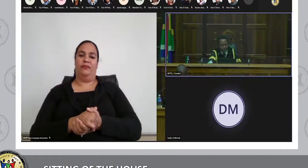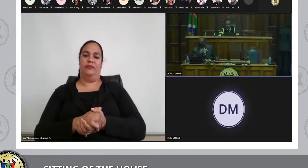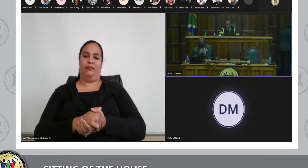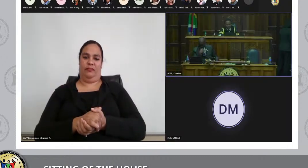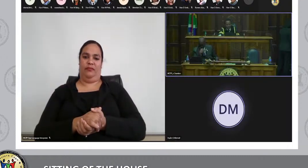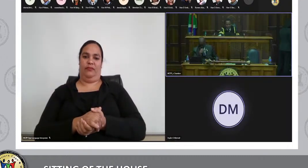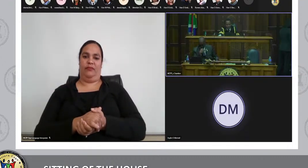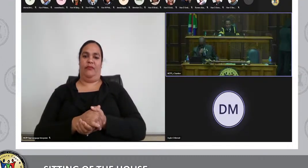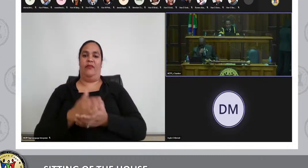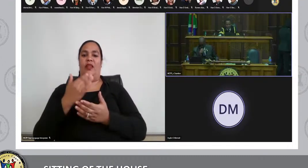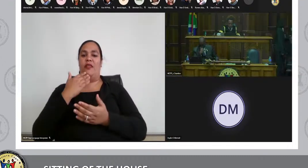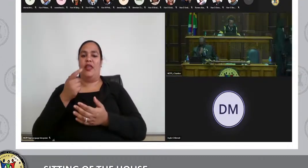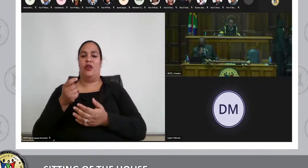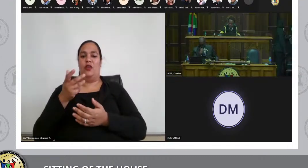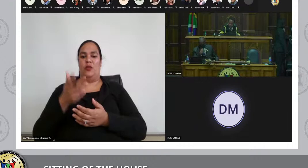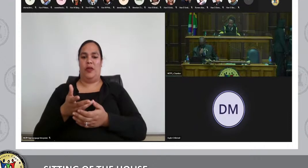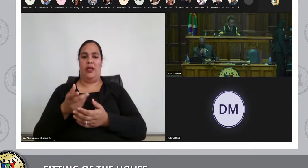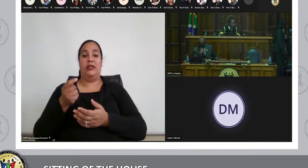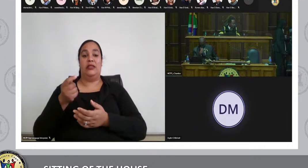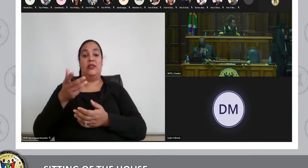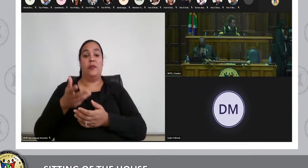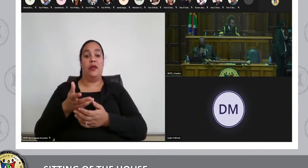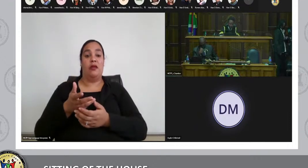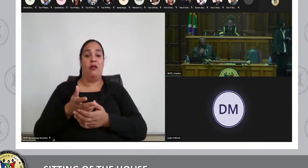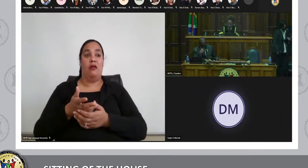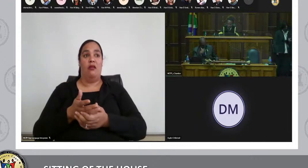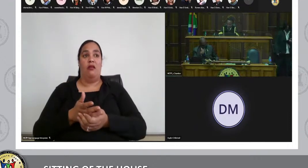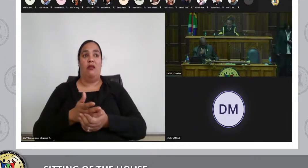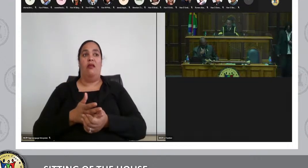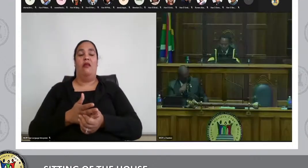Thank you, Speaker. Speaker,